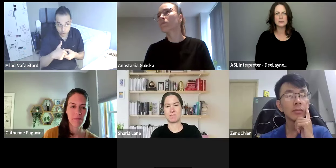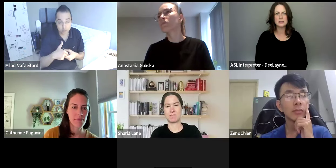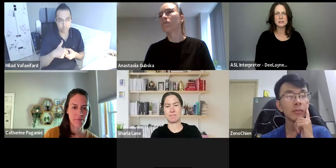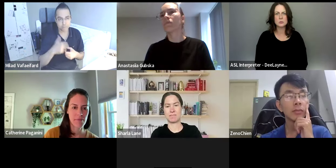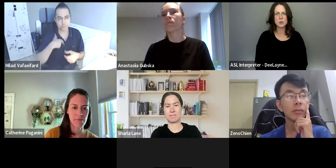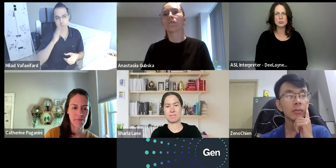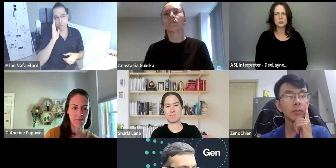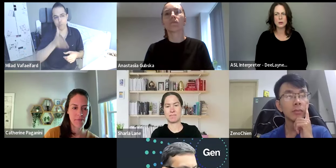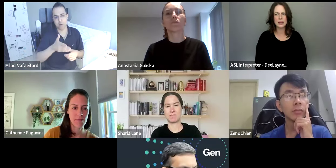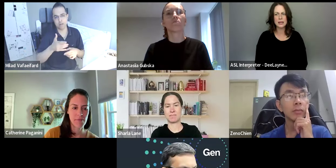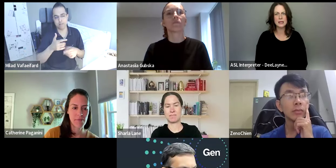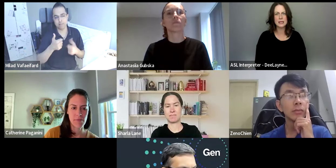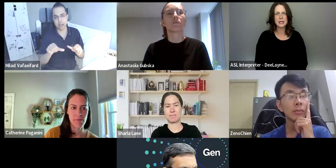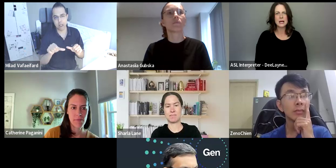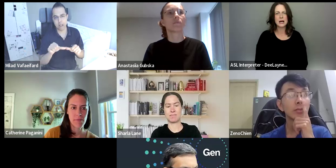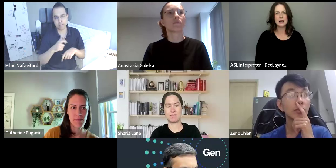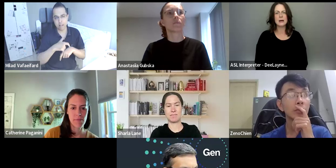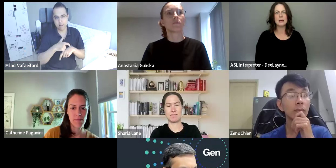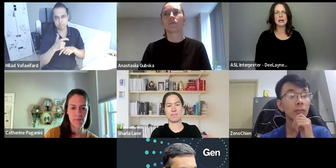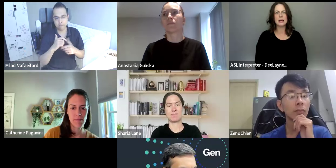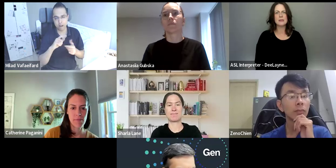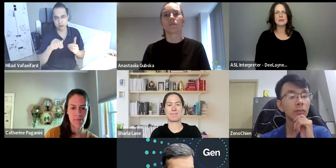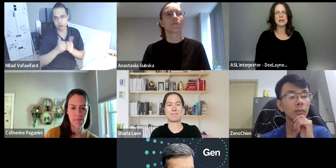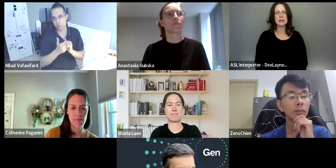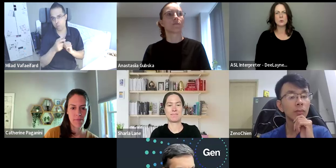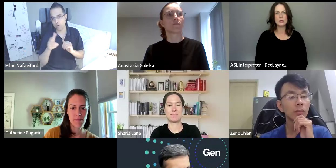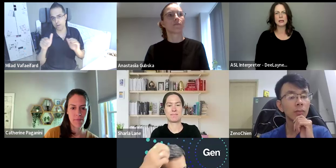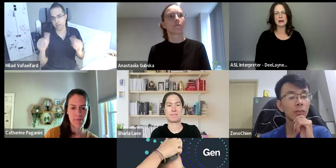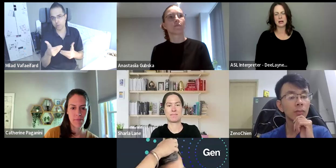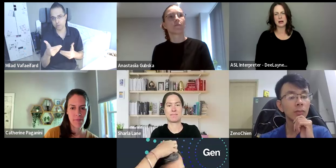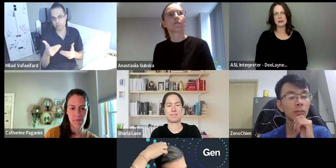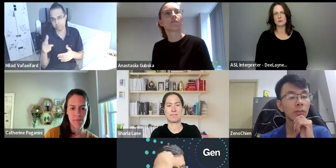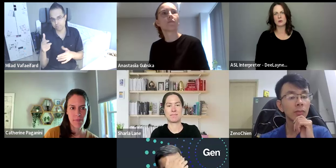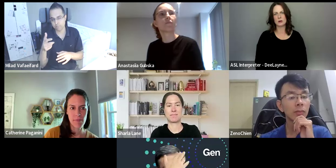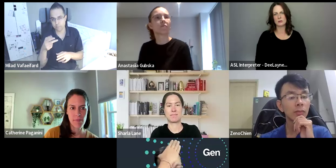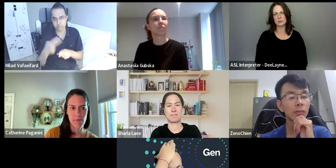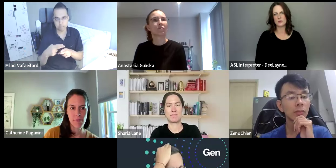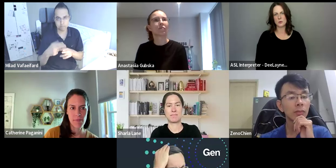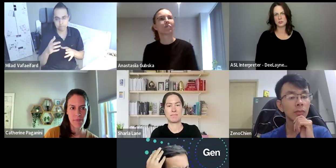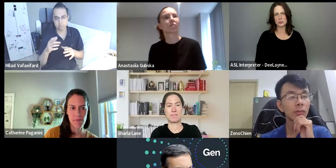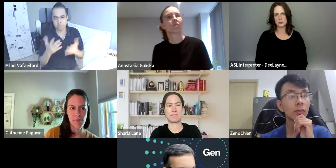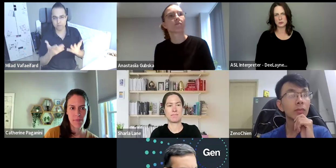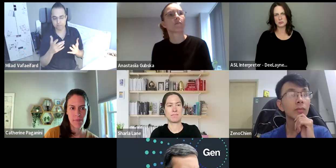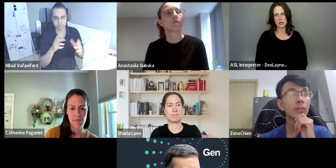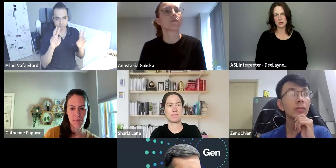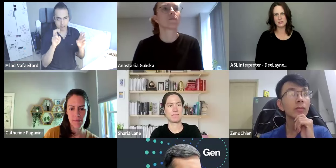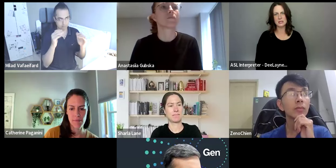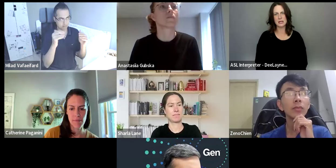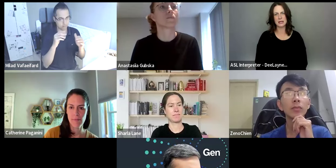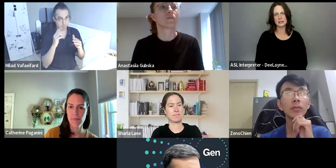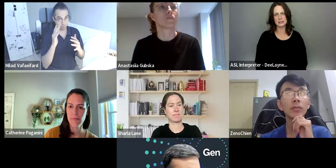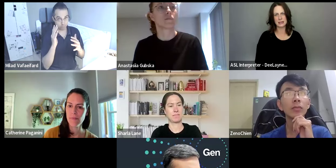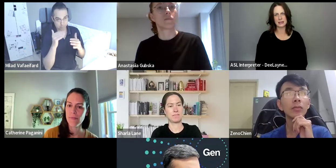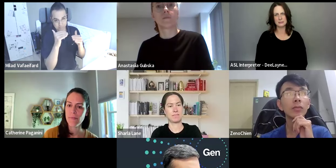Possibly new faces will join. And then we'll allow time for new folks to introduce